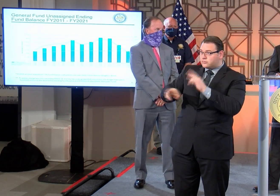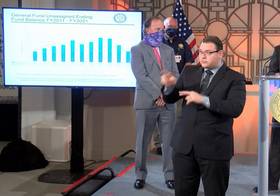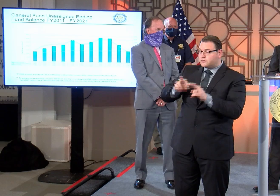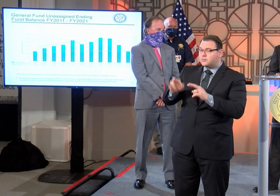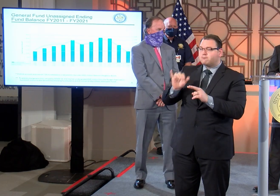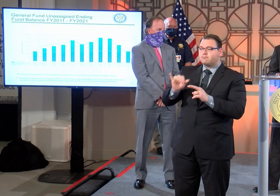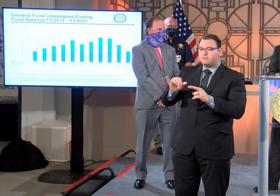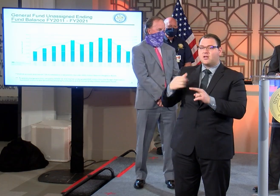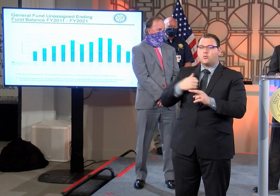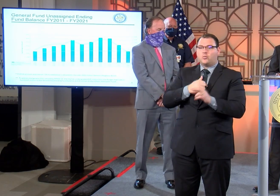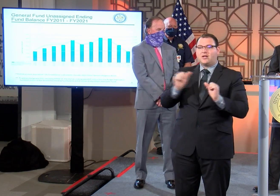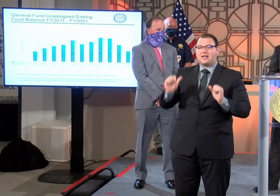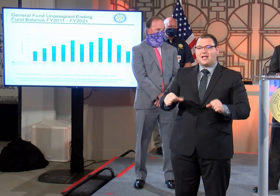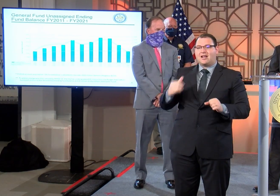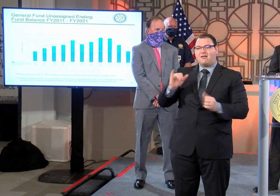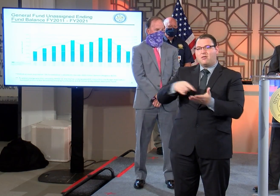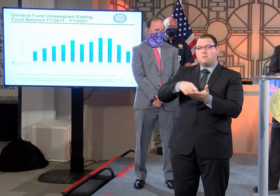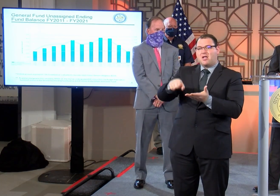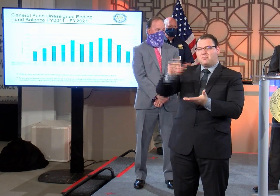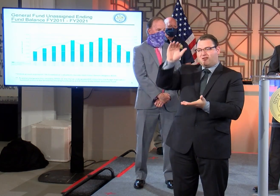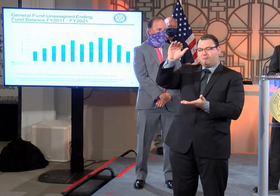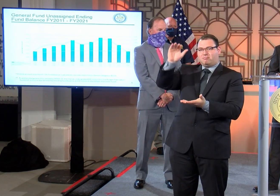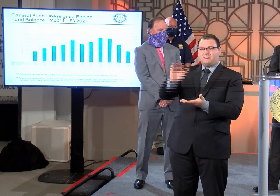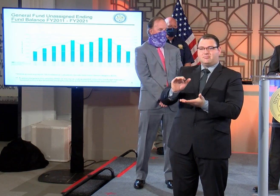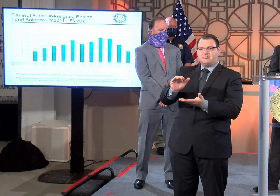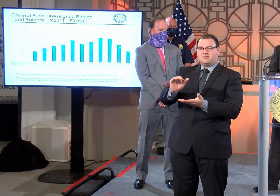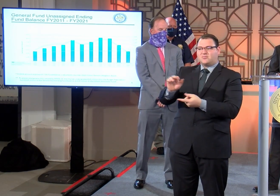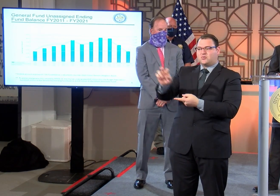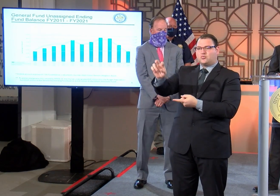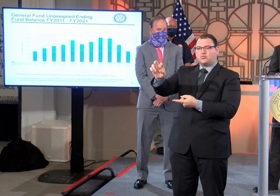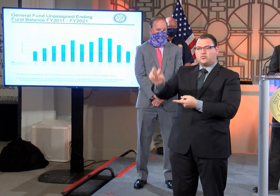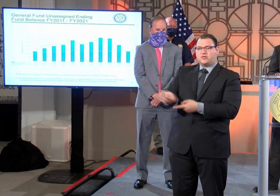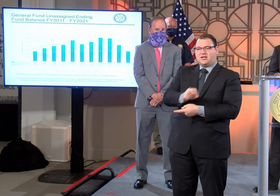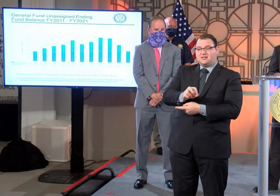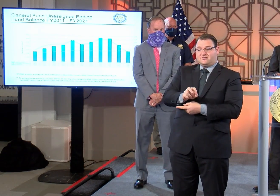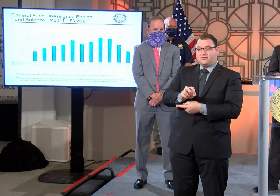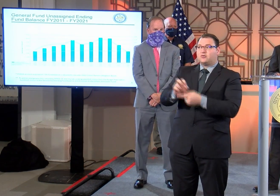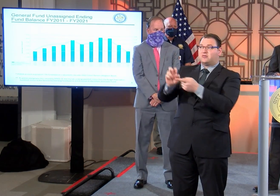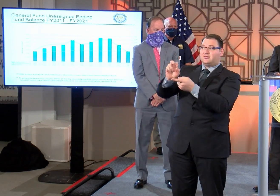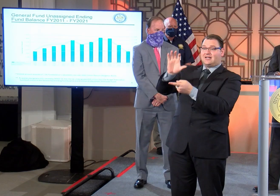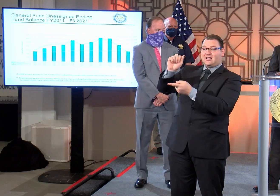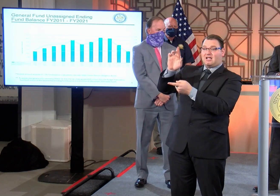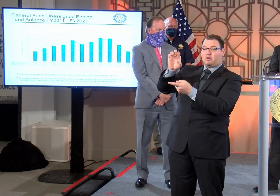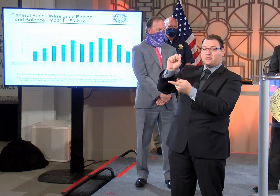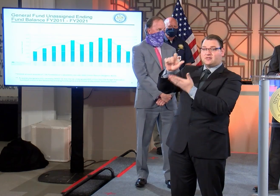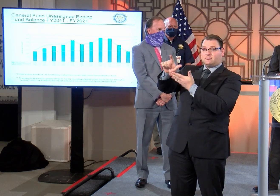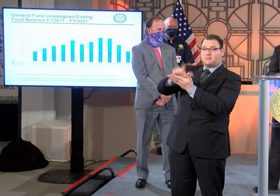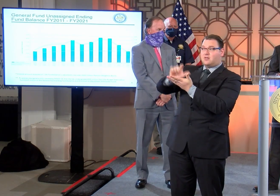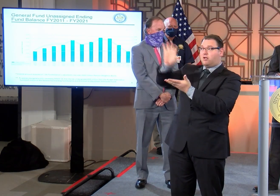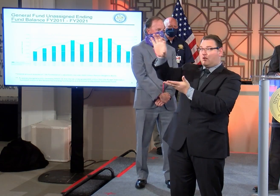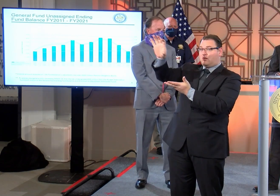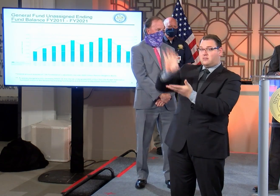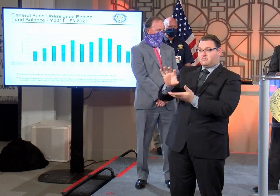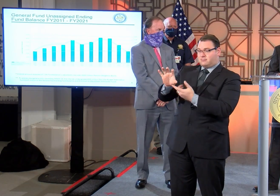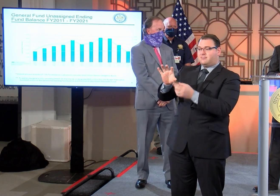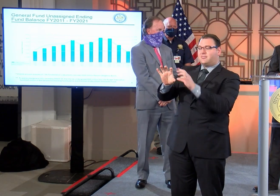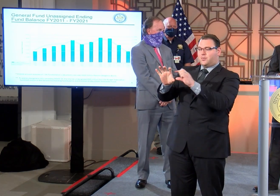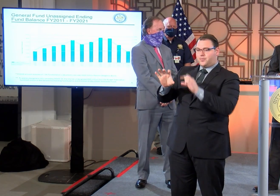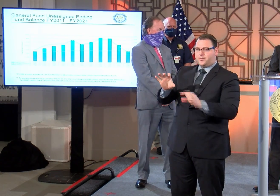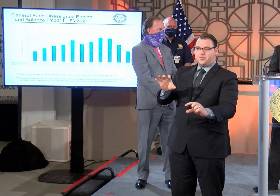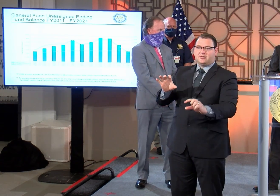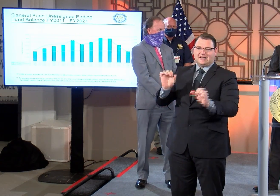that payment, that reduction transfer from the CARES Act, and that is what we will